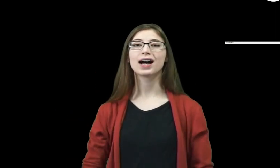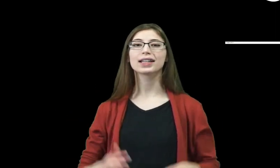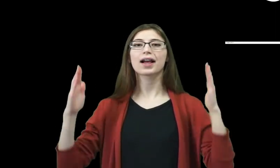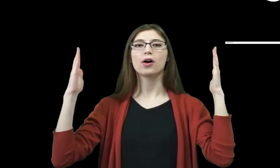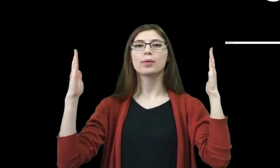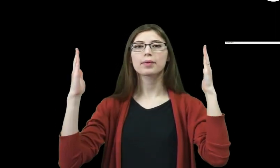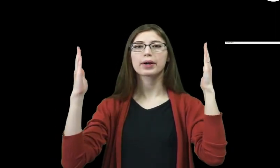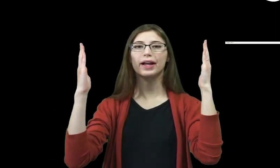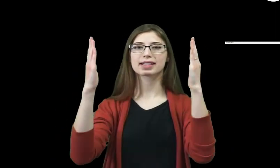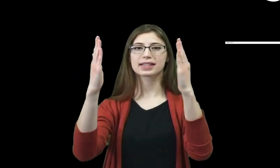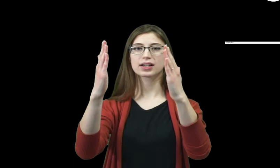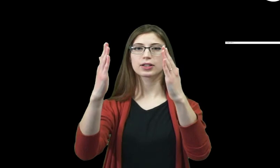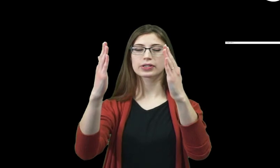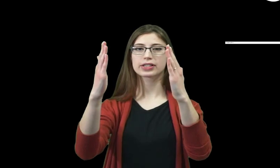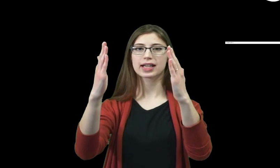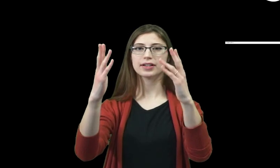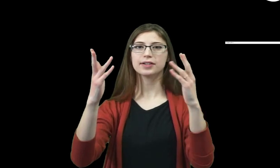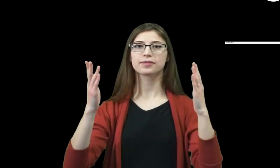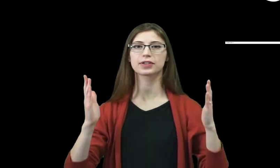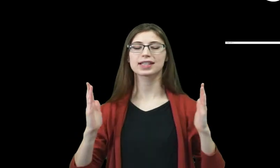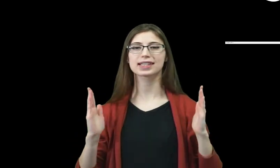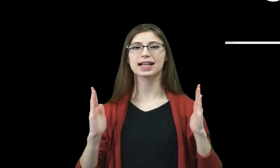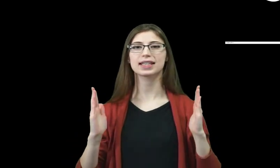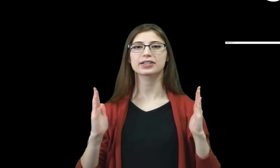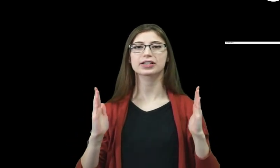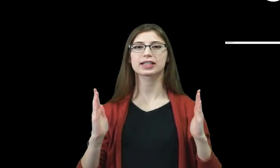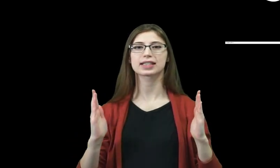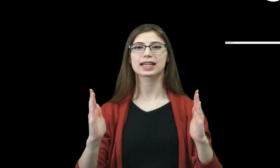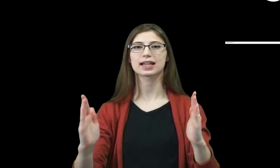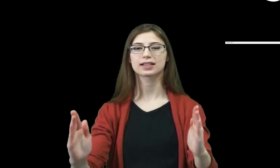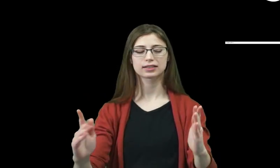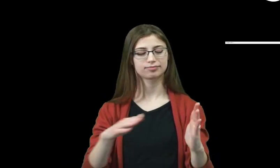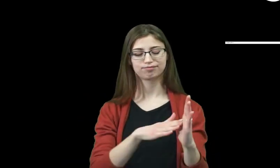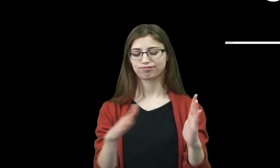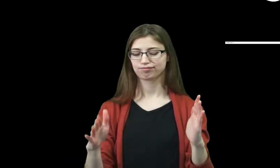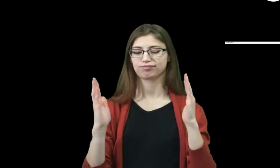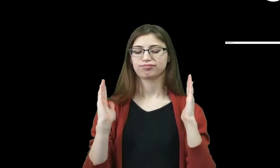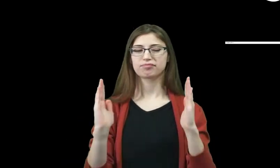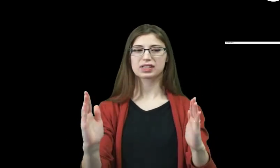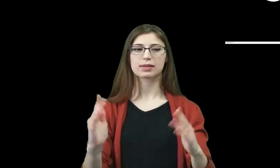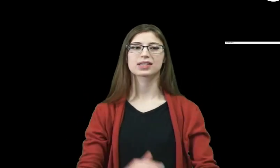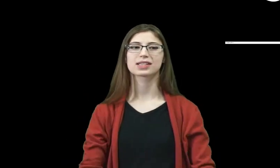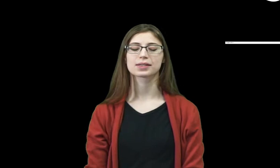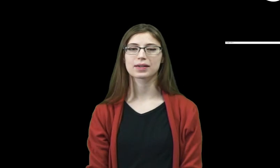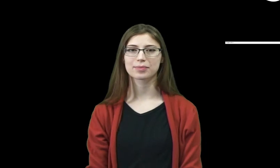Unlike hallway, where your hands get closer together, for this sign, they're just going to stay same distance away from each